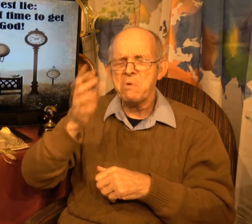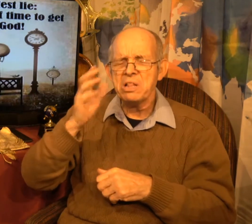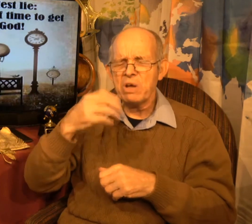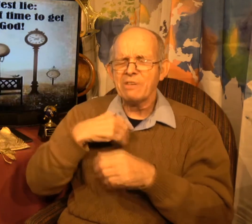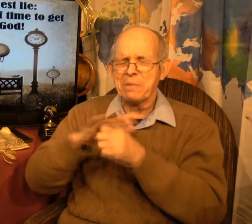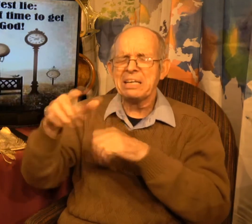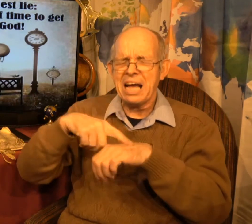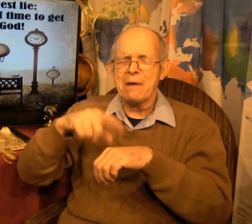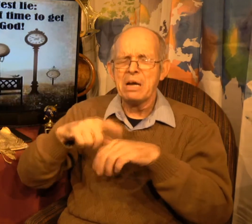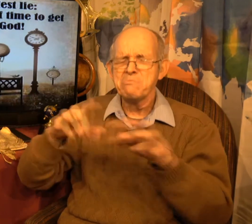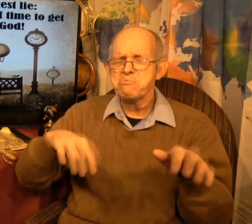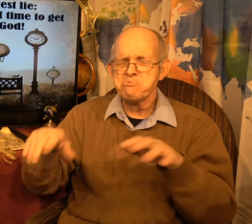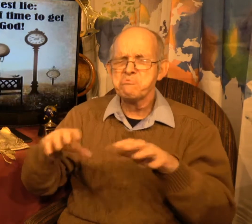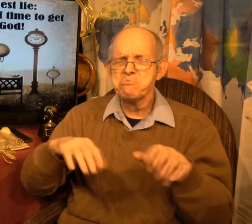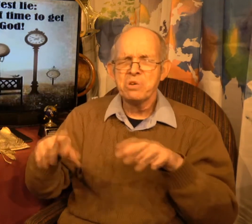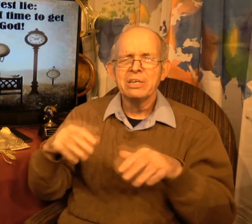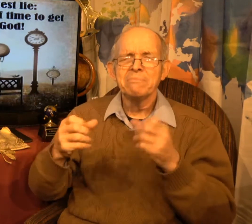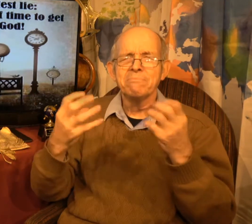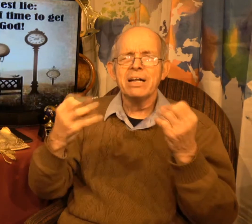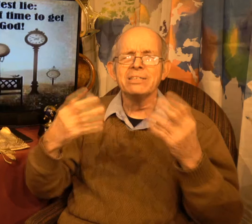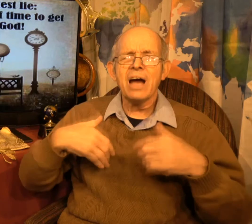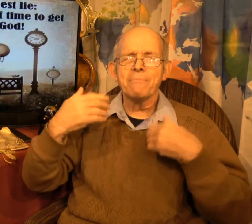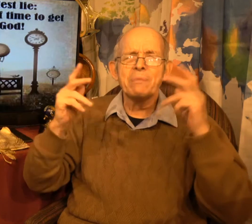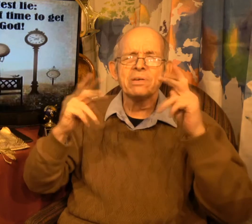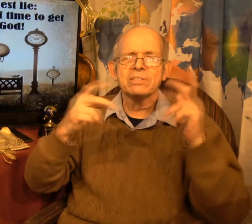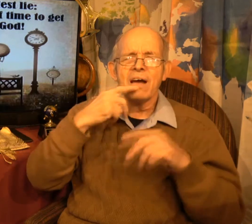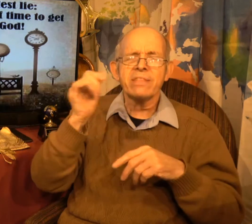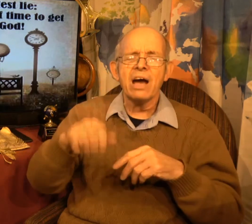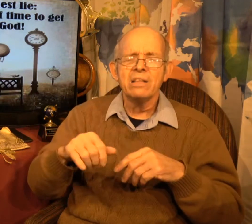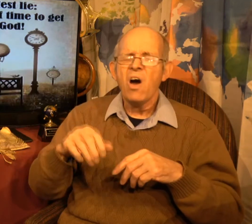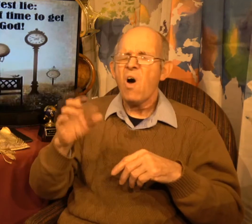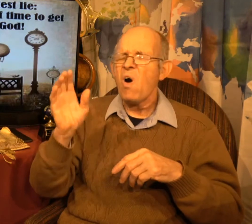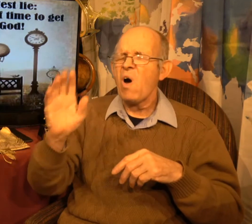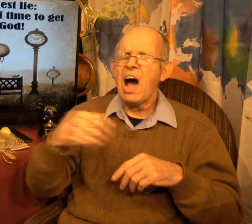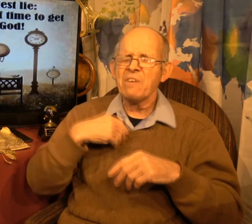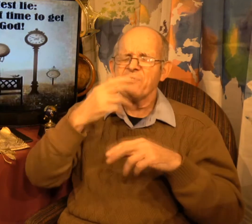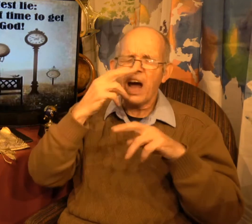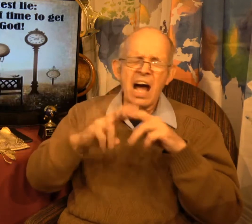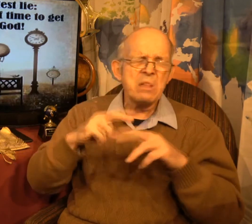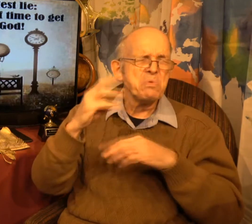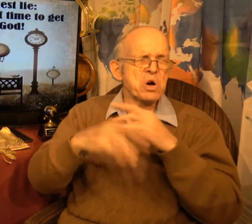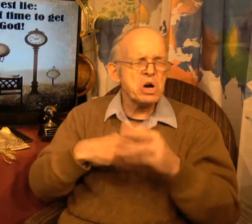God. You have plenty of time. Many young people say that. Oh, I have a bad